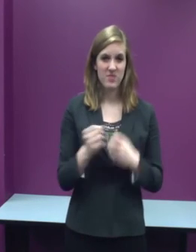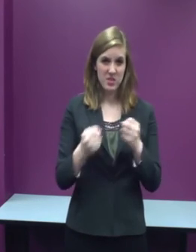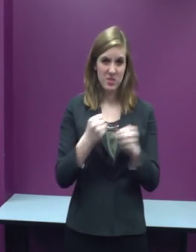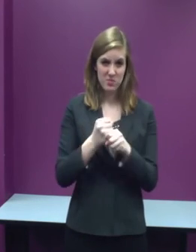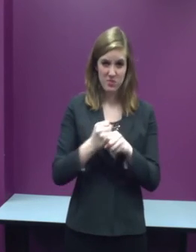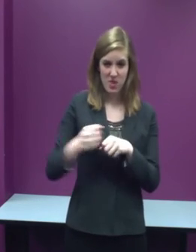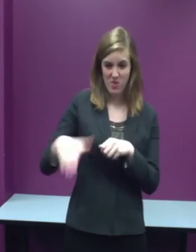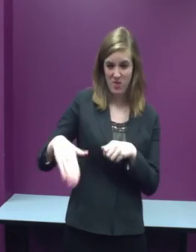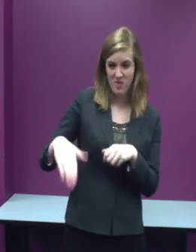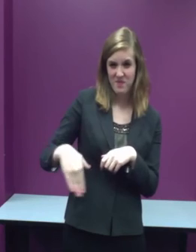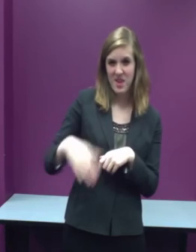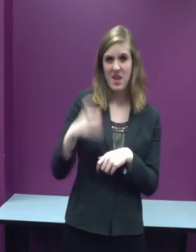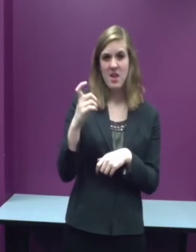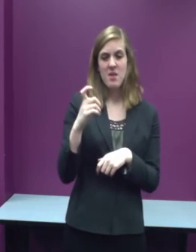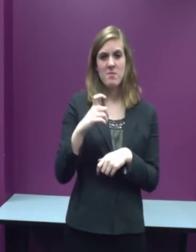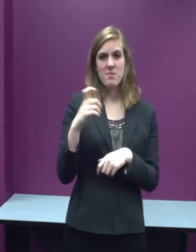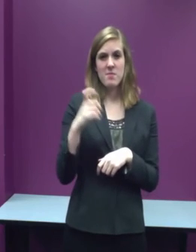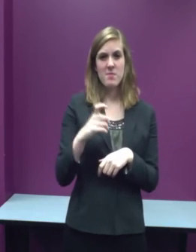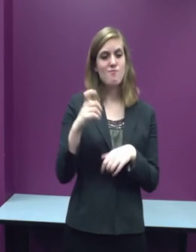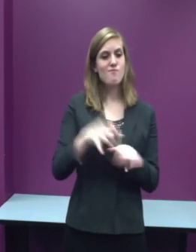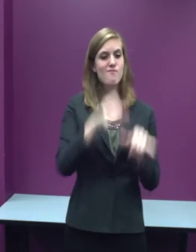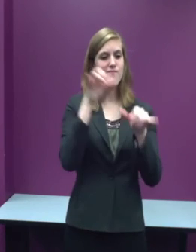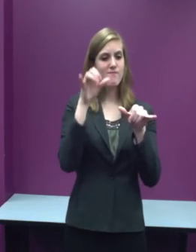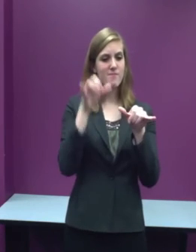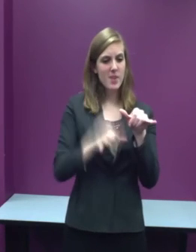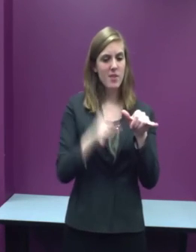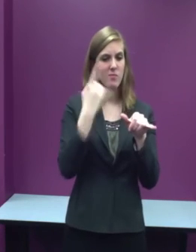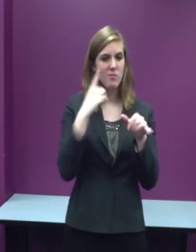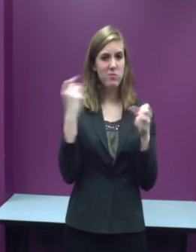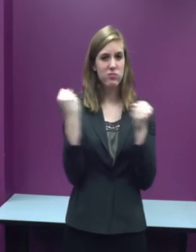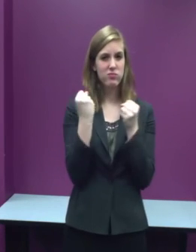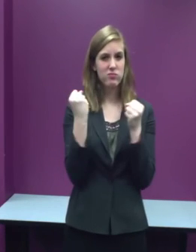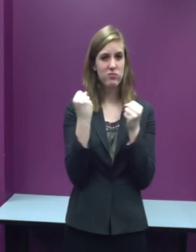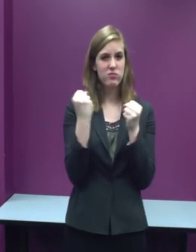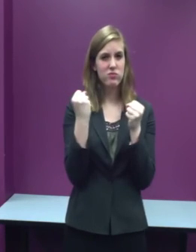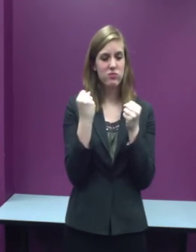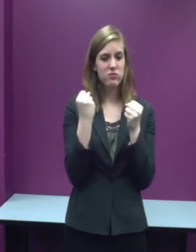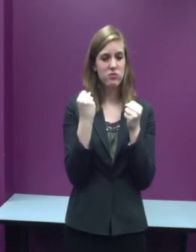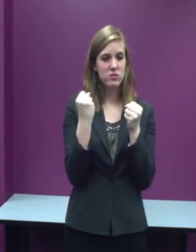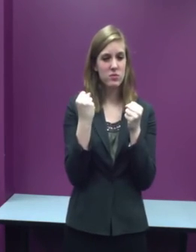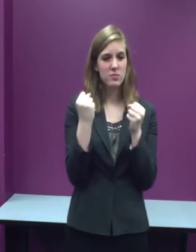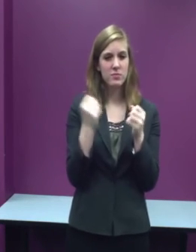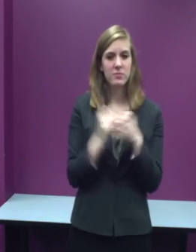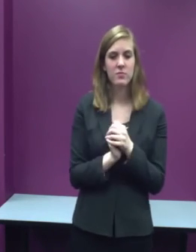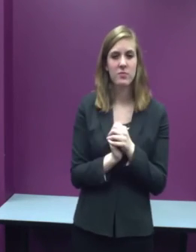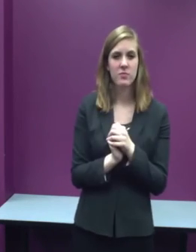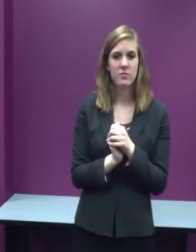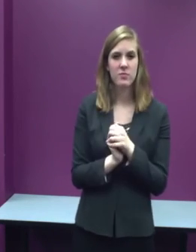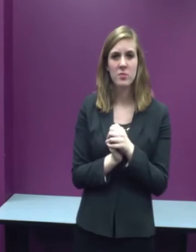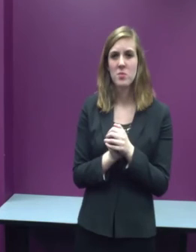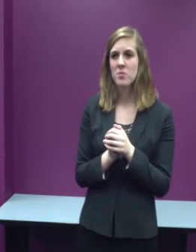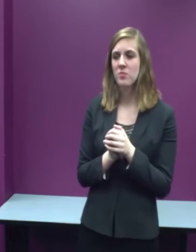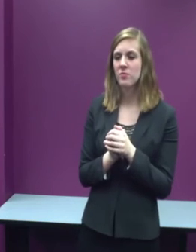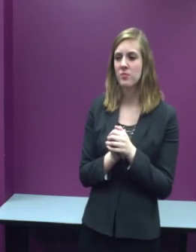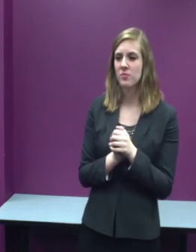on the location of a winter campsite. Very well. Second option, on the south bank. The first time in